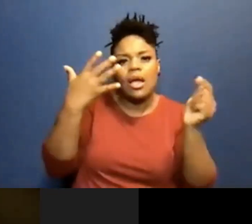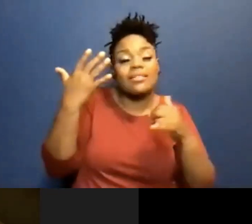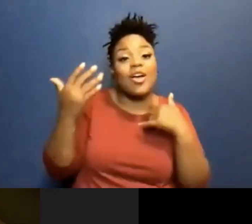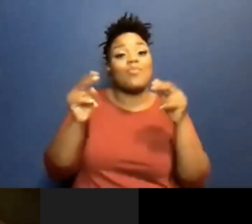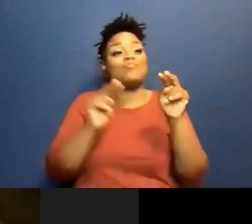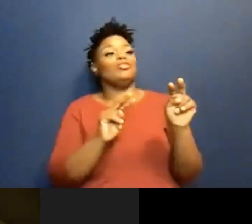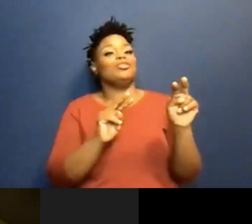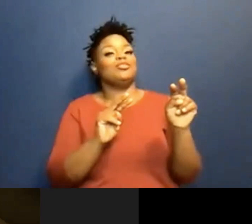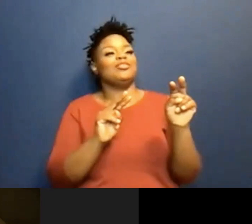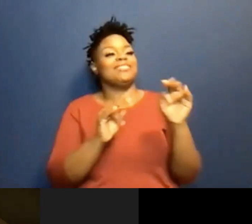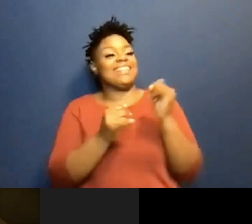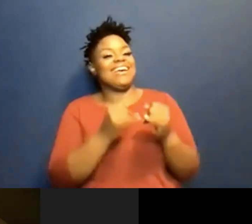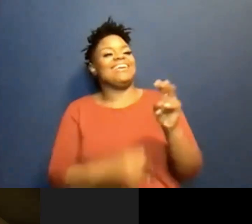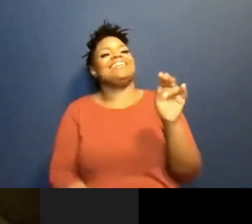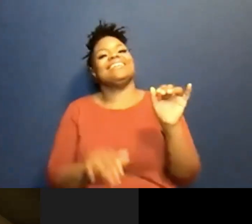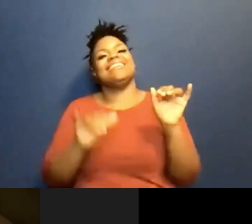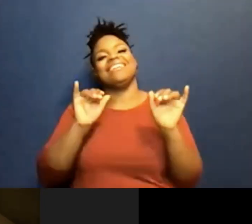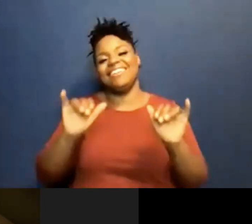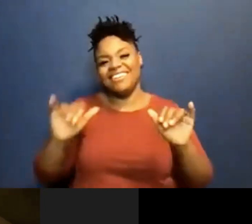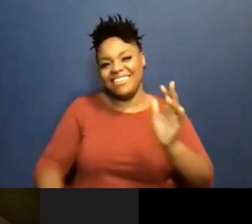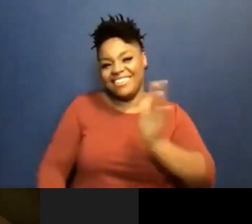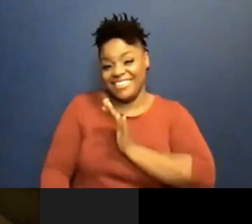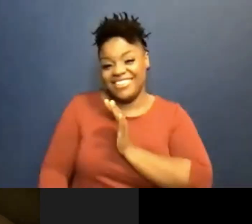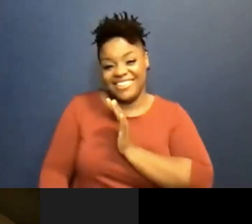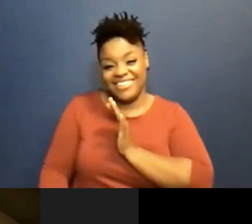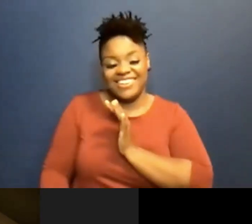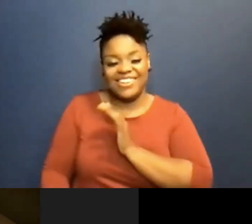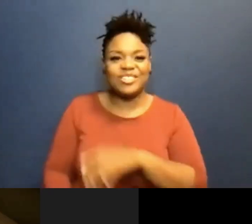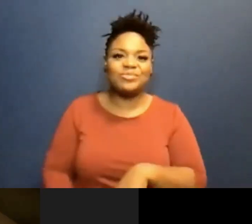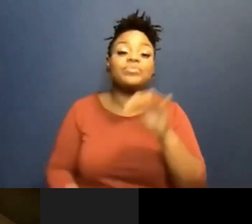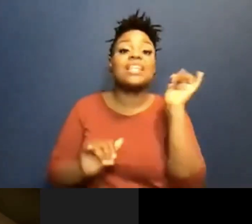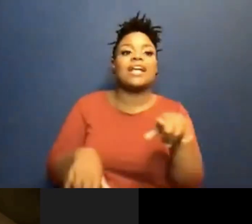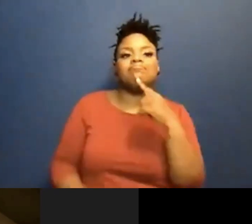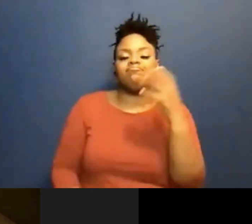it was really wonderful to have that, because I worked really hard